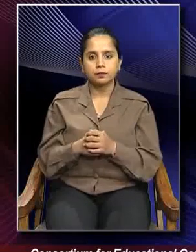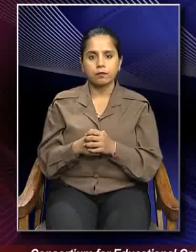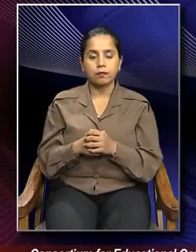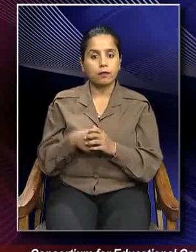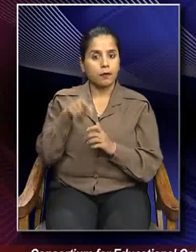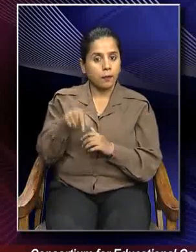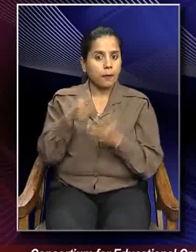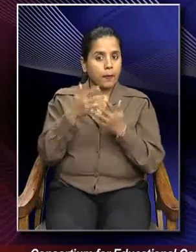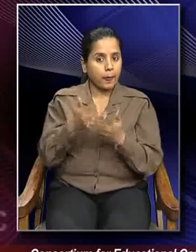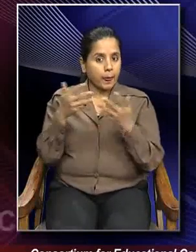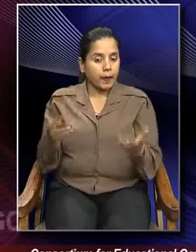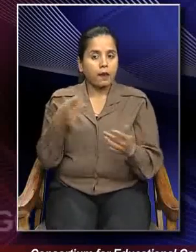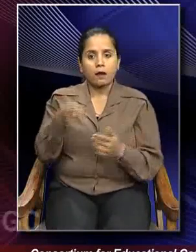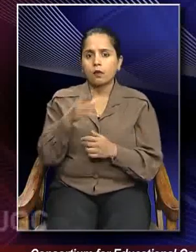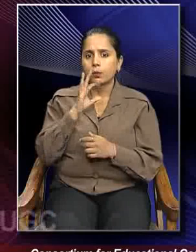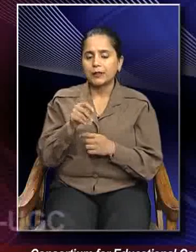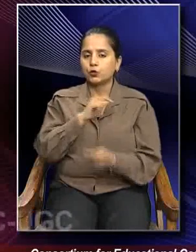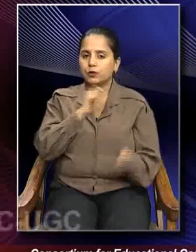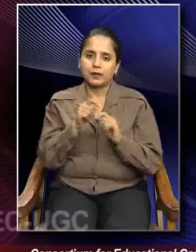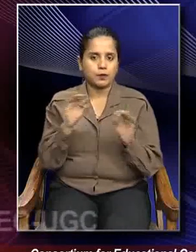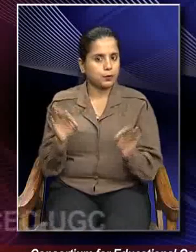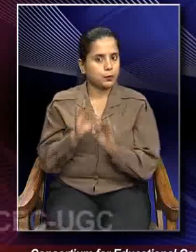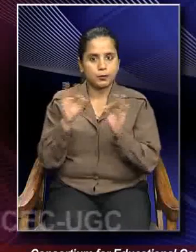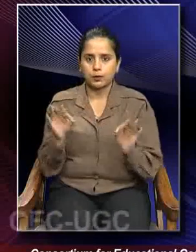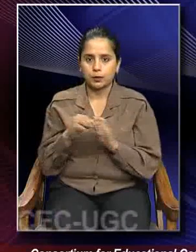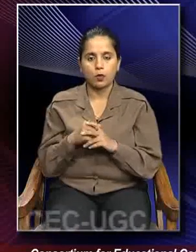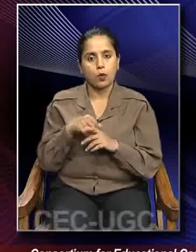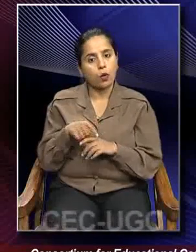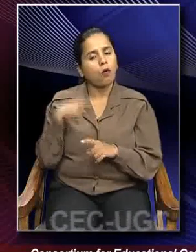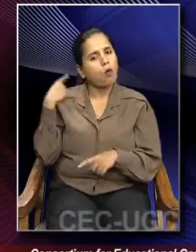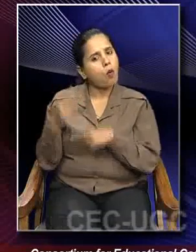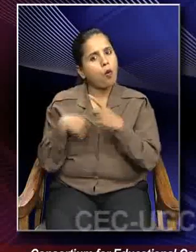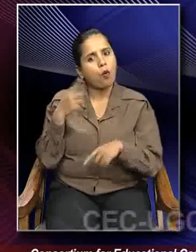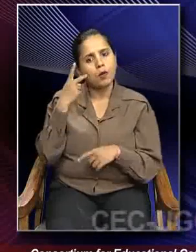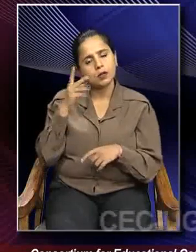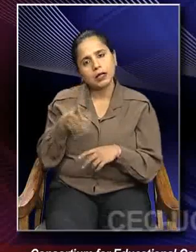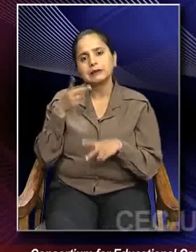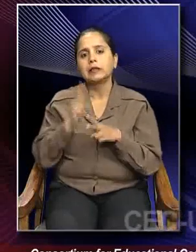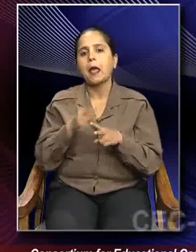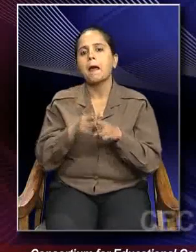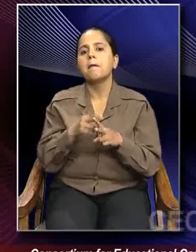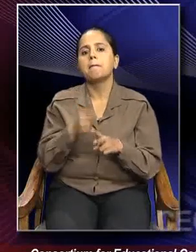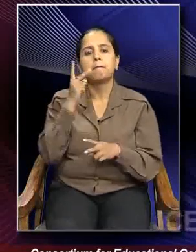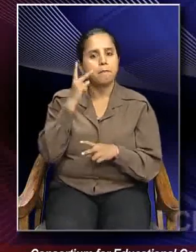As substance, it does not change and always remains the same.